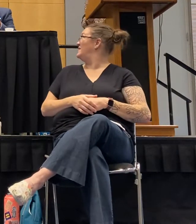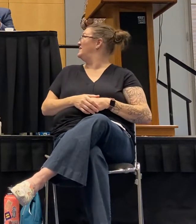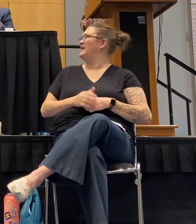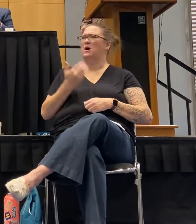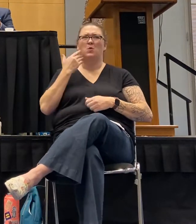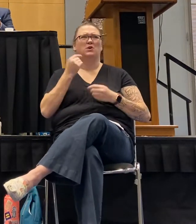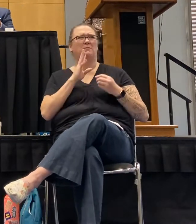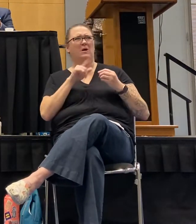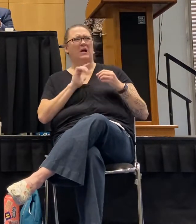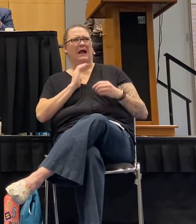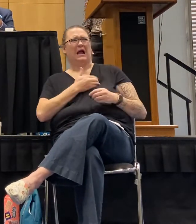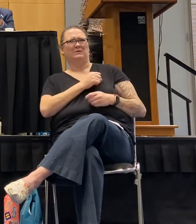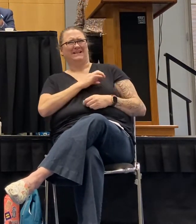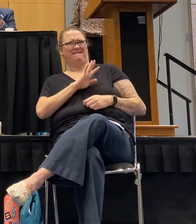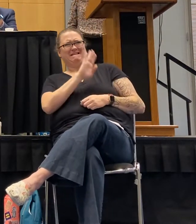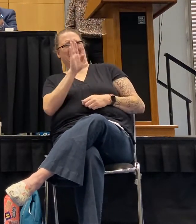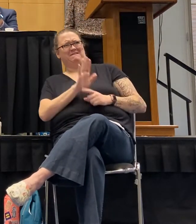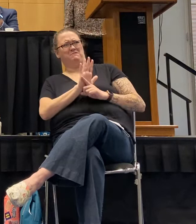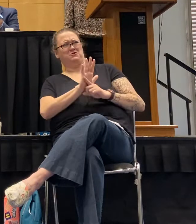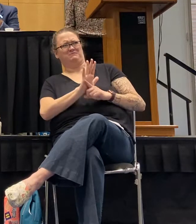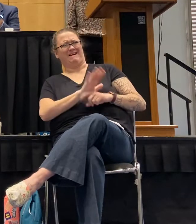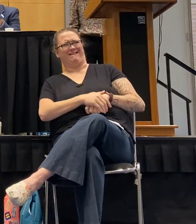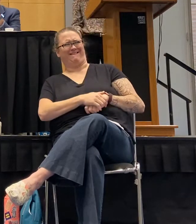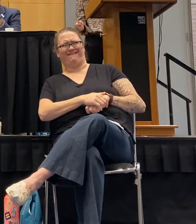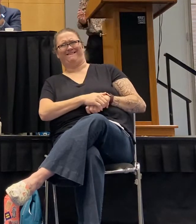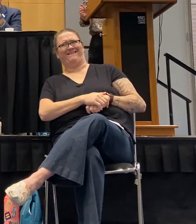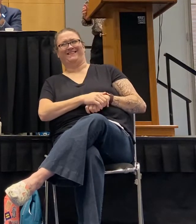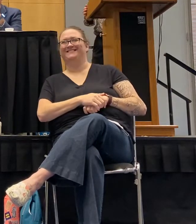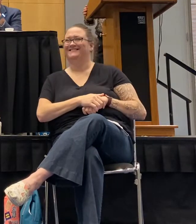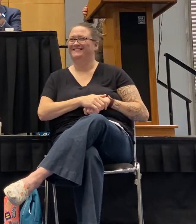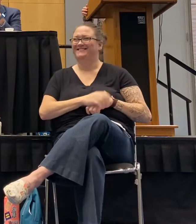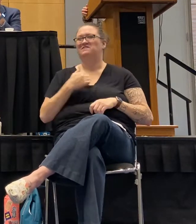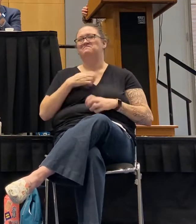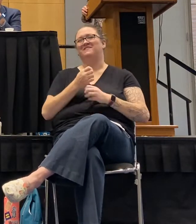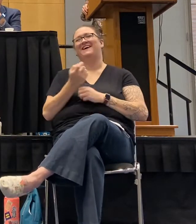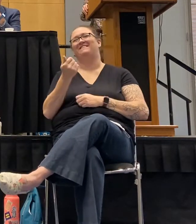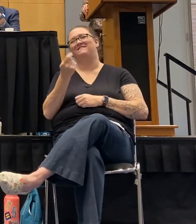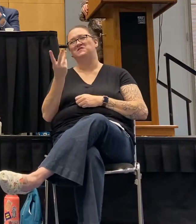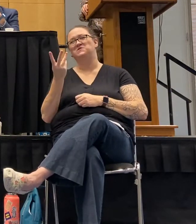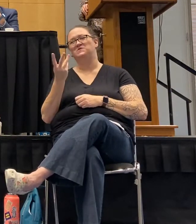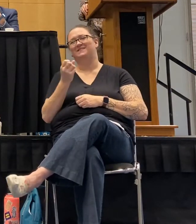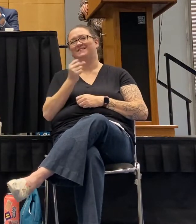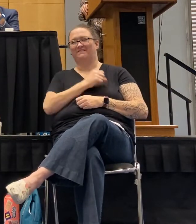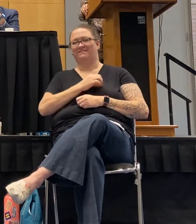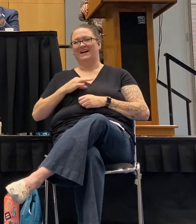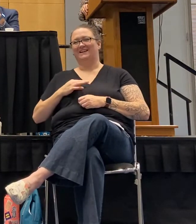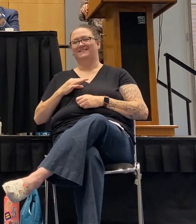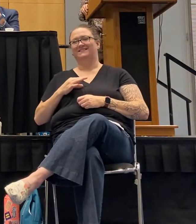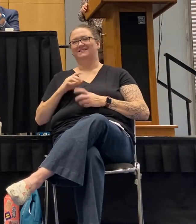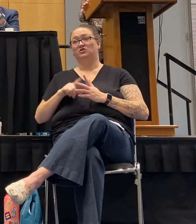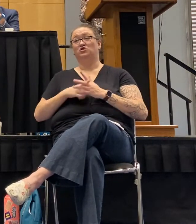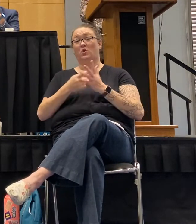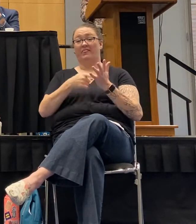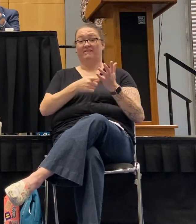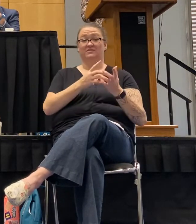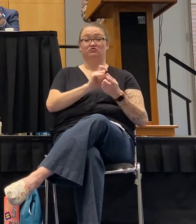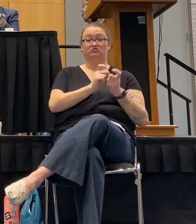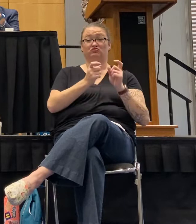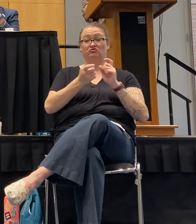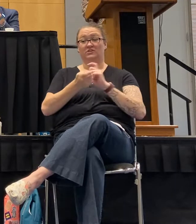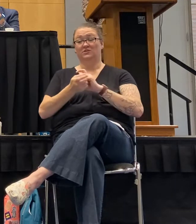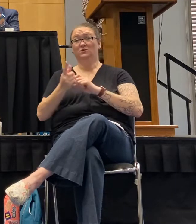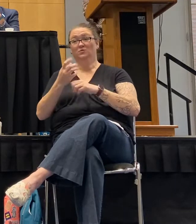Our faculty never push back on our campus. No, we got quite a few, faculty members who, when we started this and were changing, we